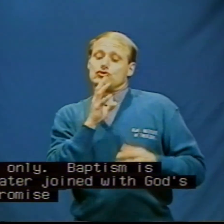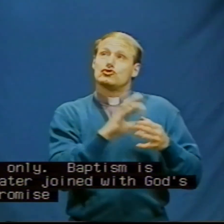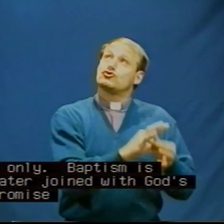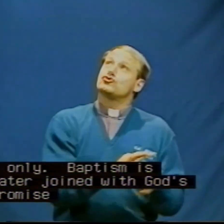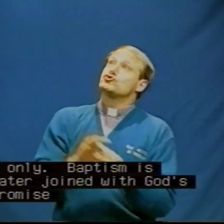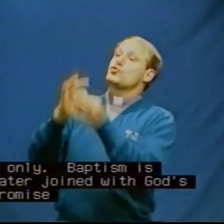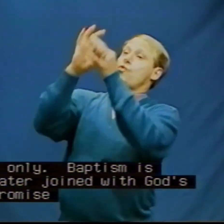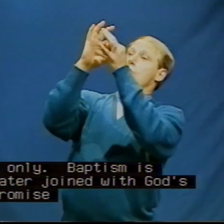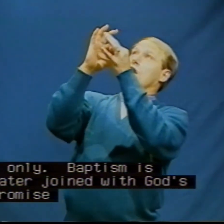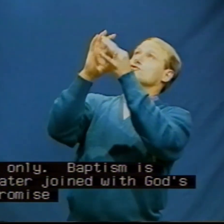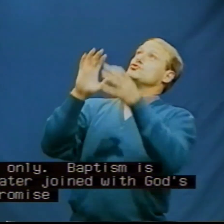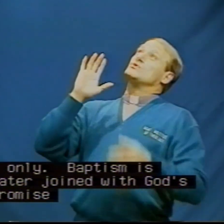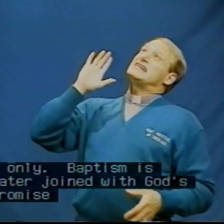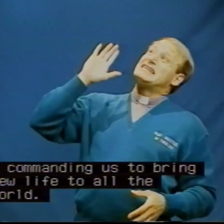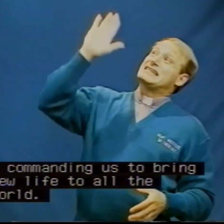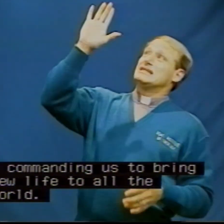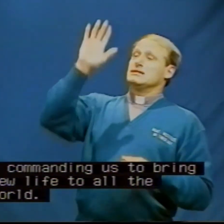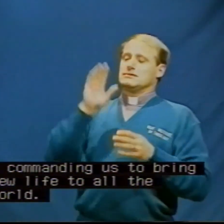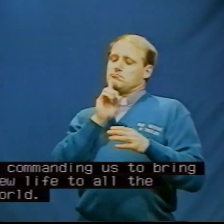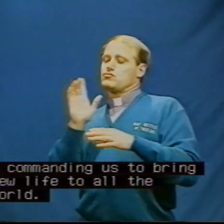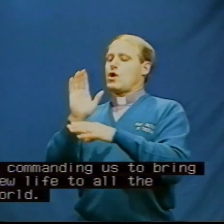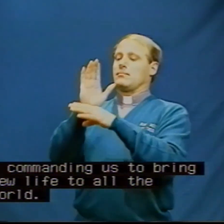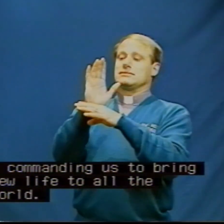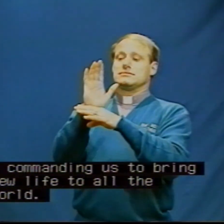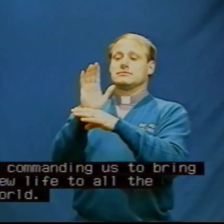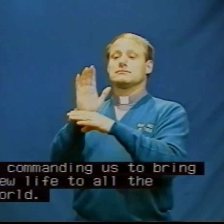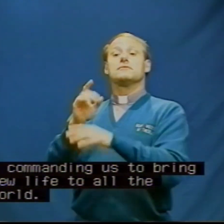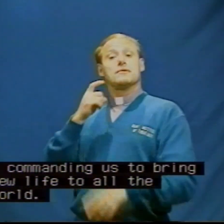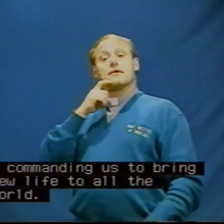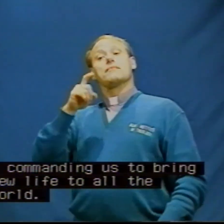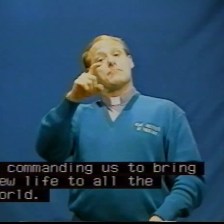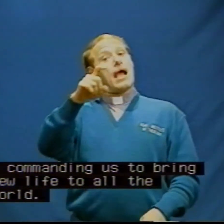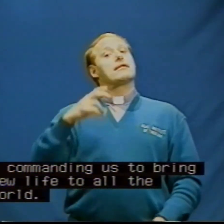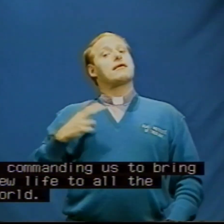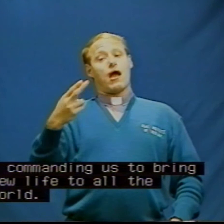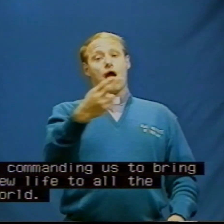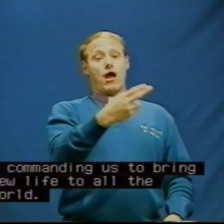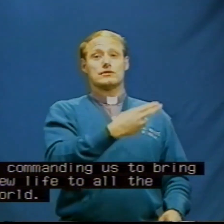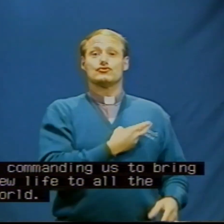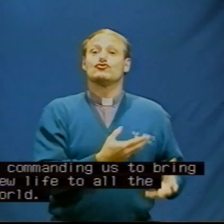joined with God's promise, commanding us to bring new life to all the world.